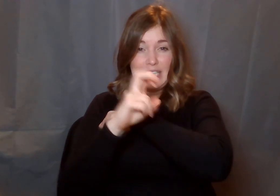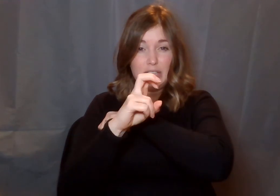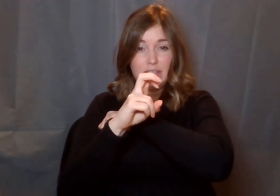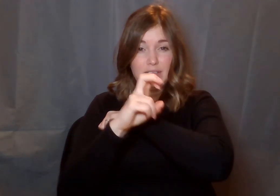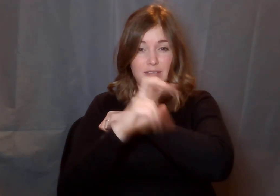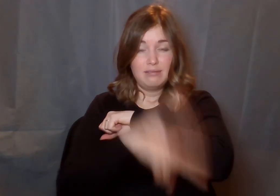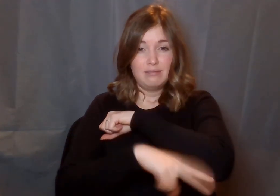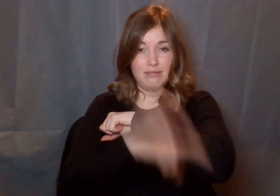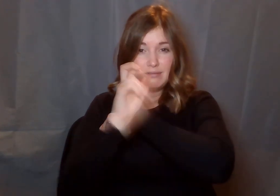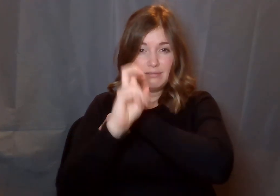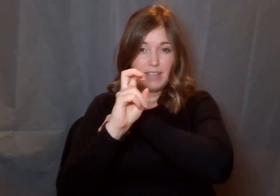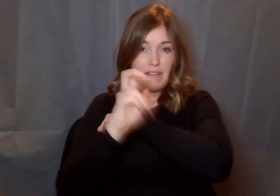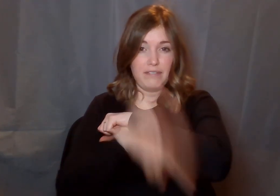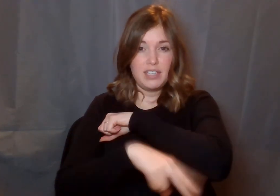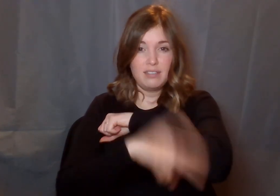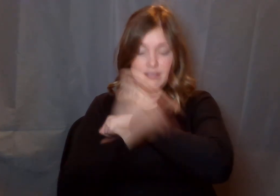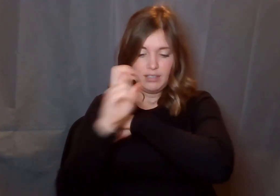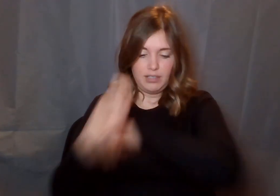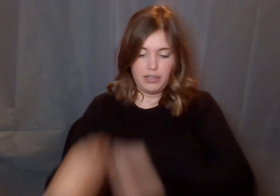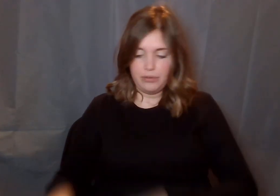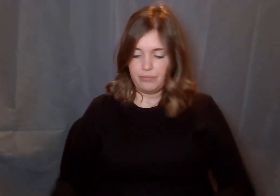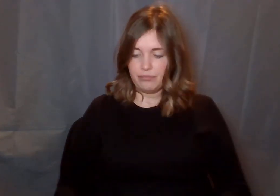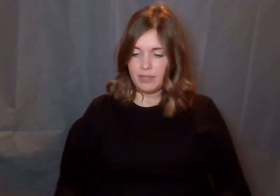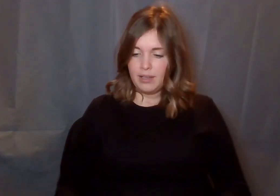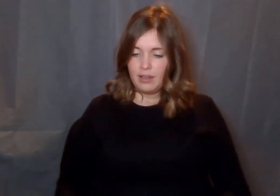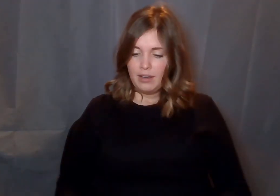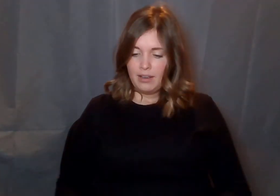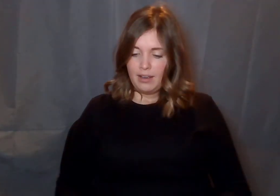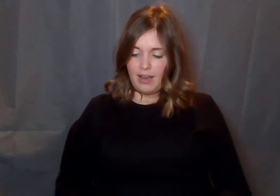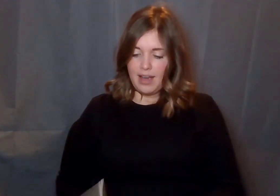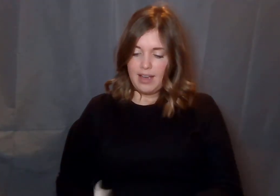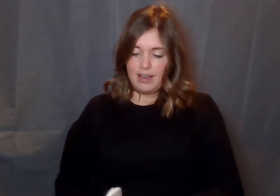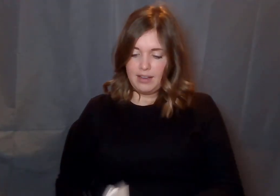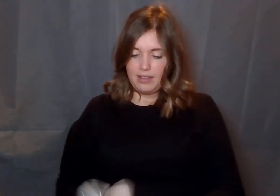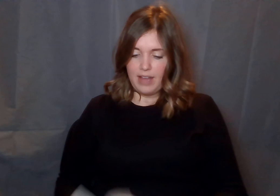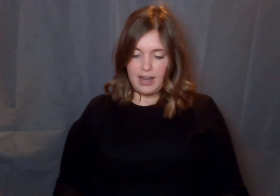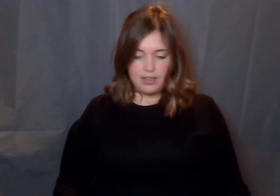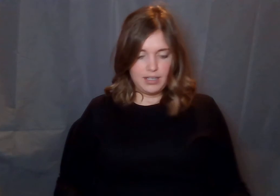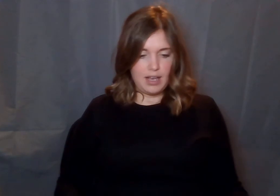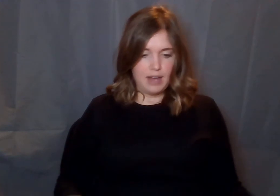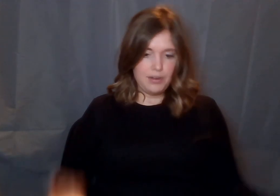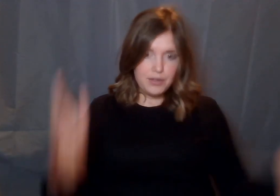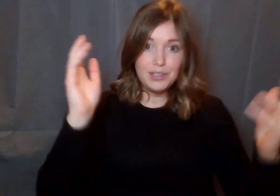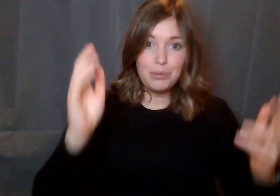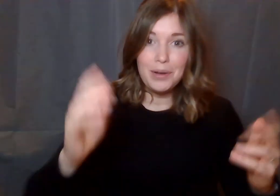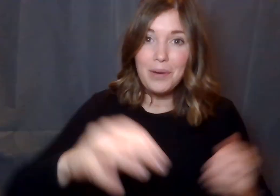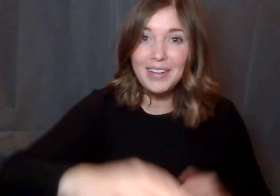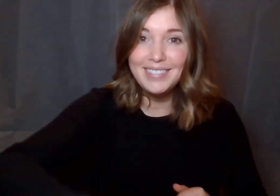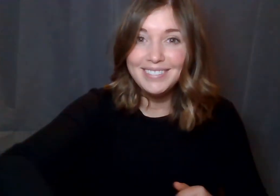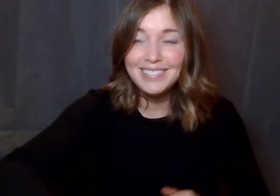Steal. That. Steal. And that is the end of Unit 21.